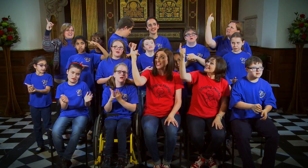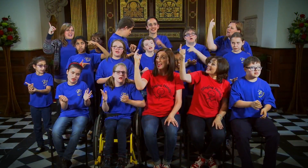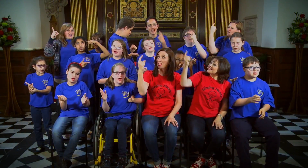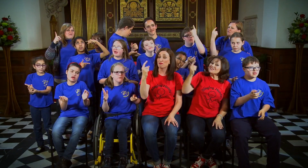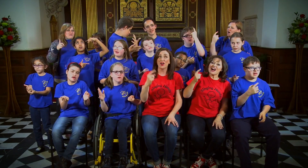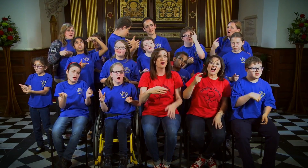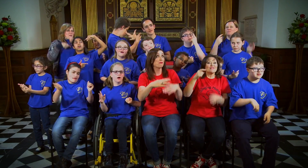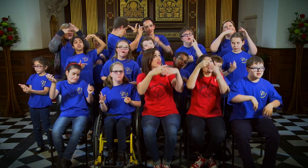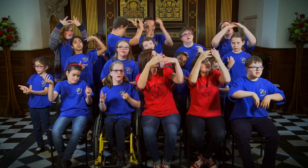came from the